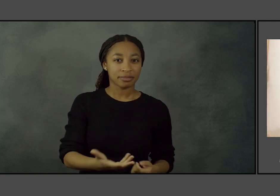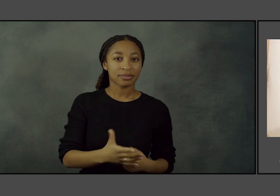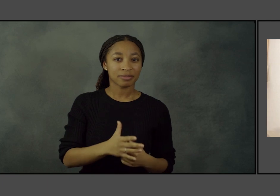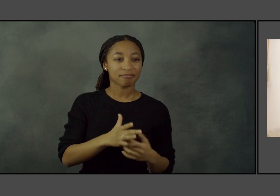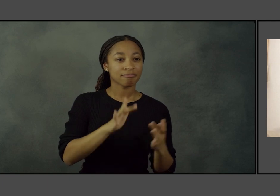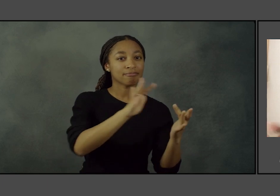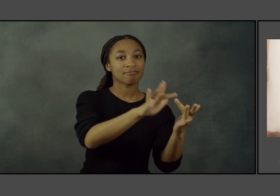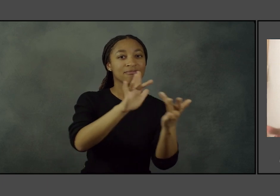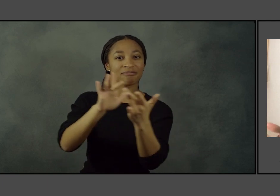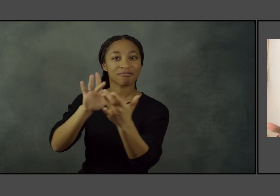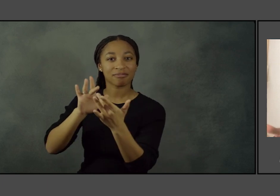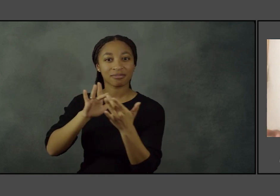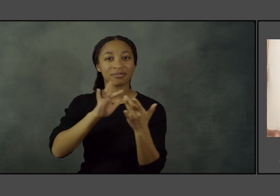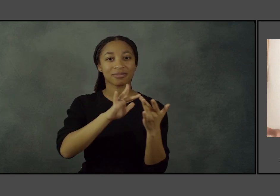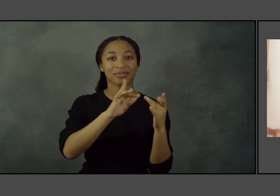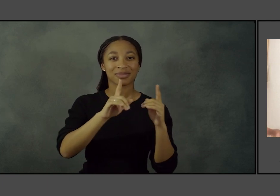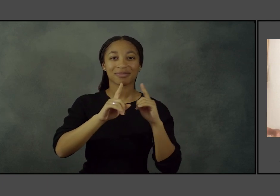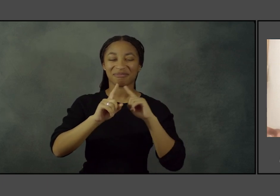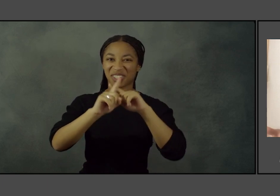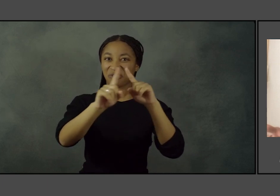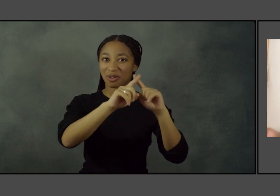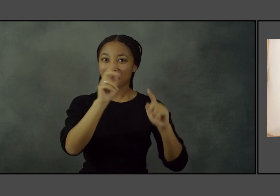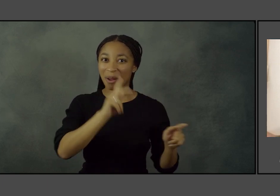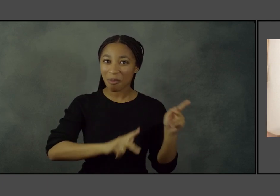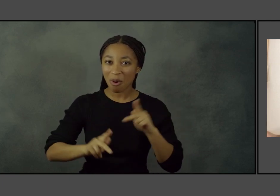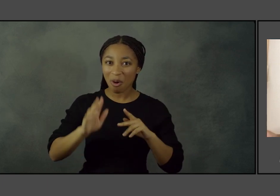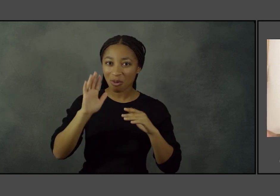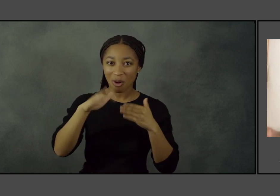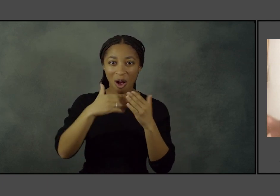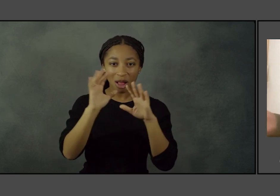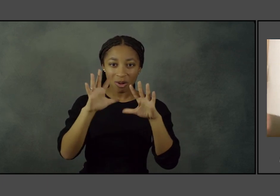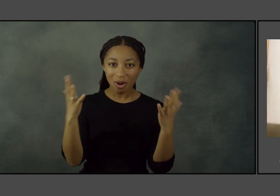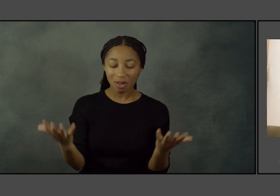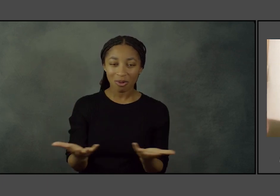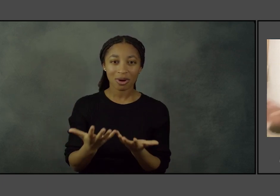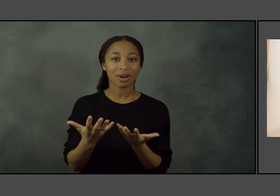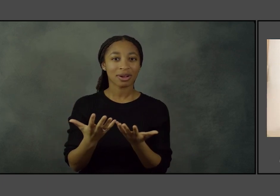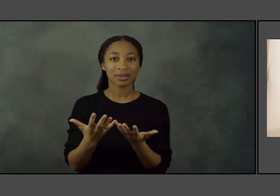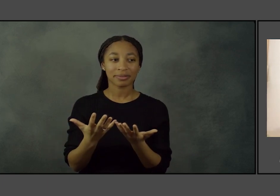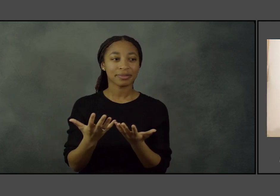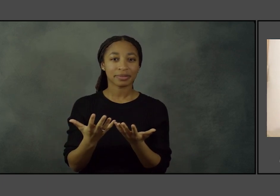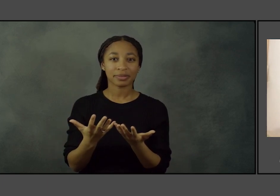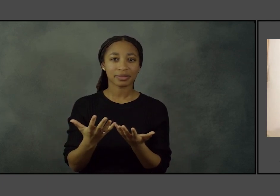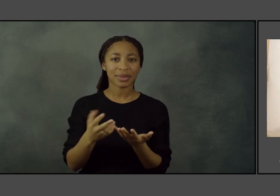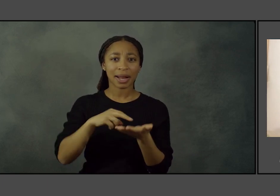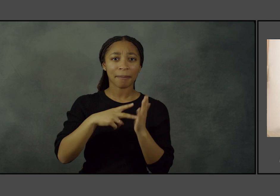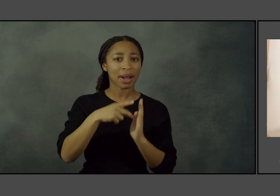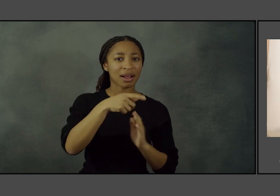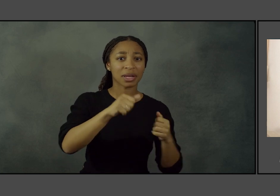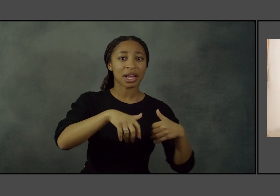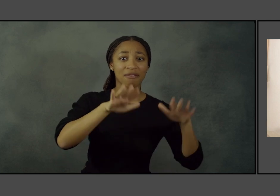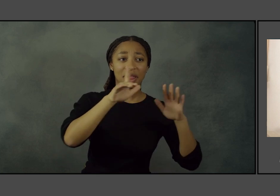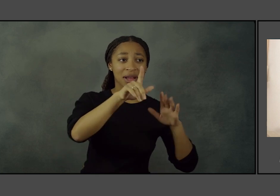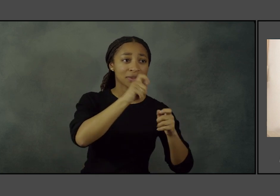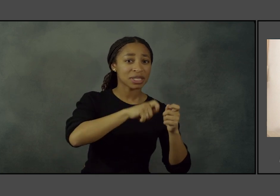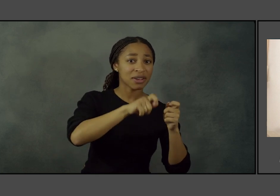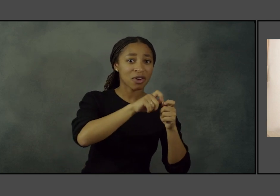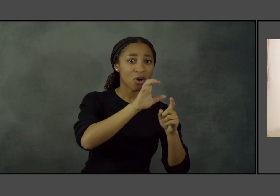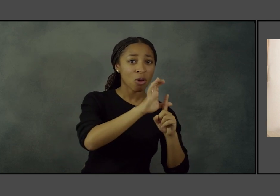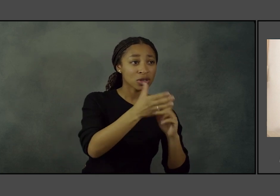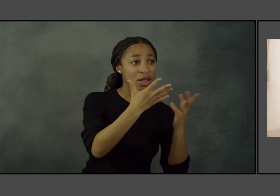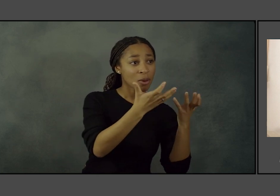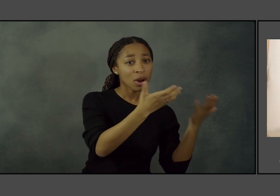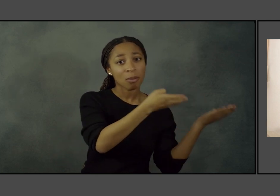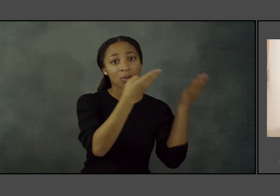so it's not asking people to give up the specificity of their culture that they want to bring to the music. It's how does